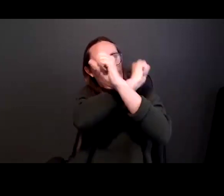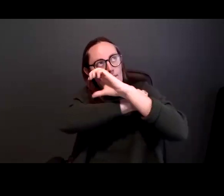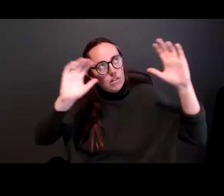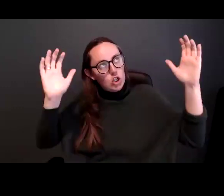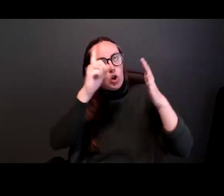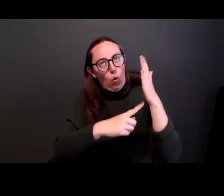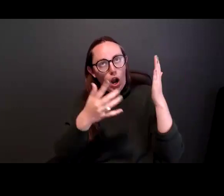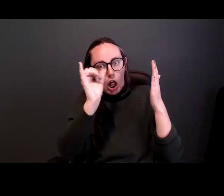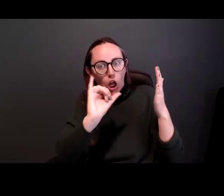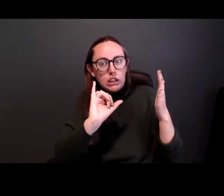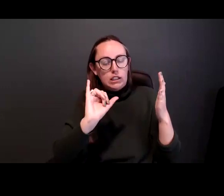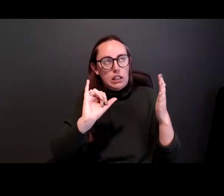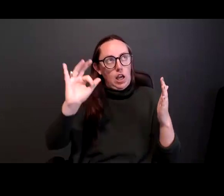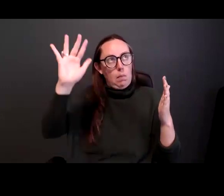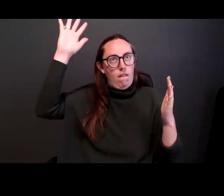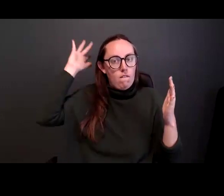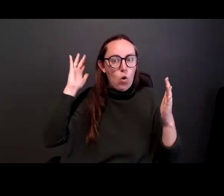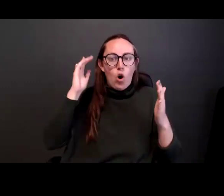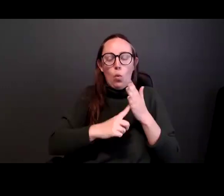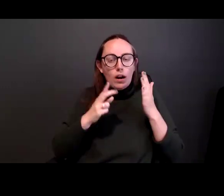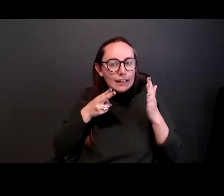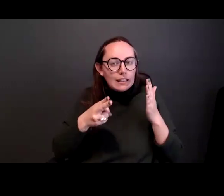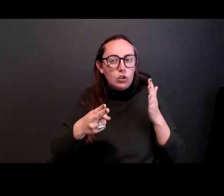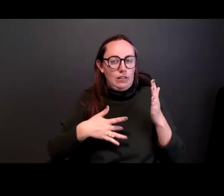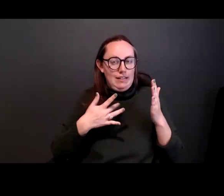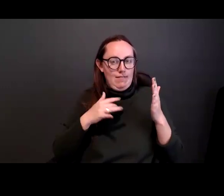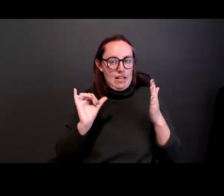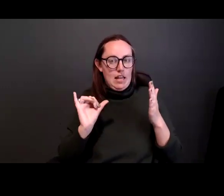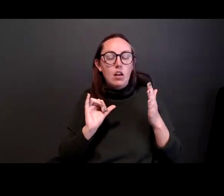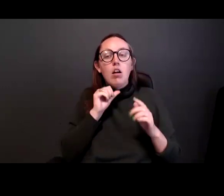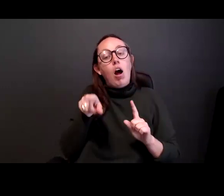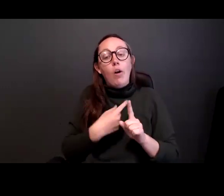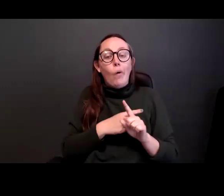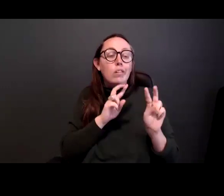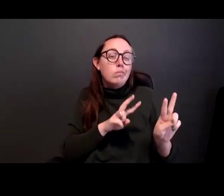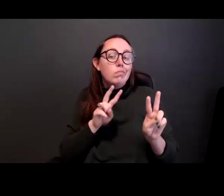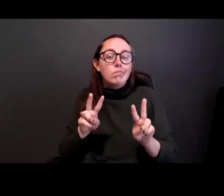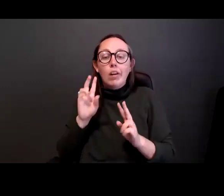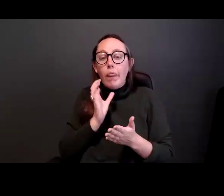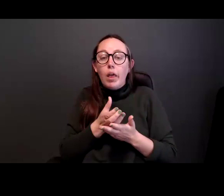or breezing through the text, right?